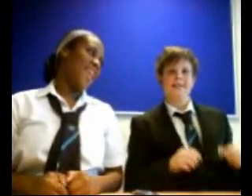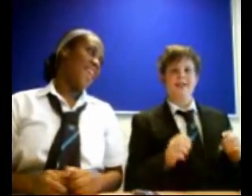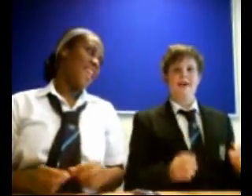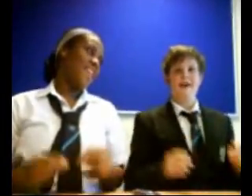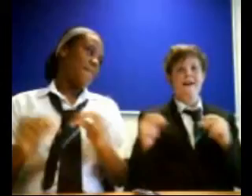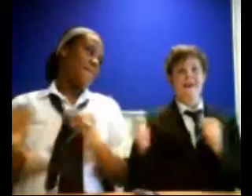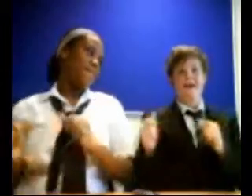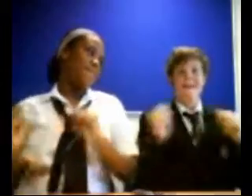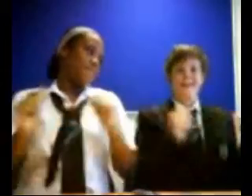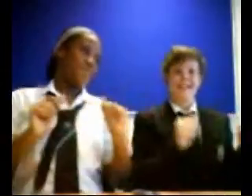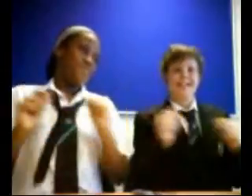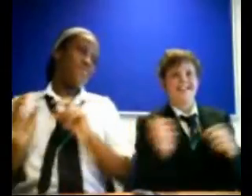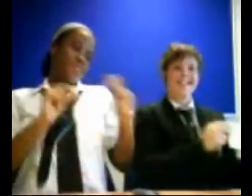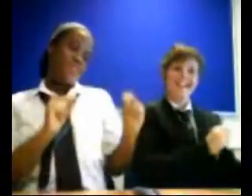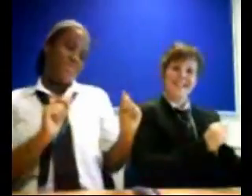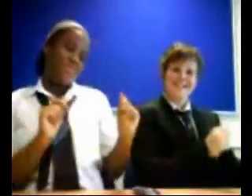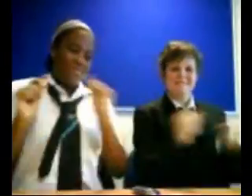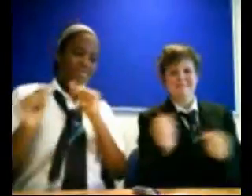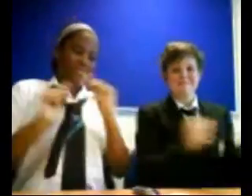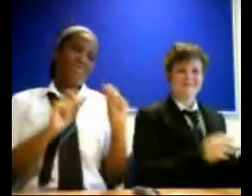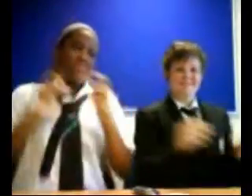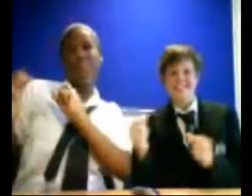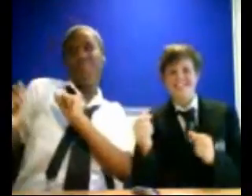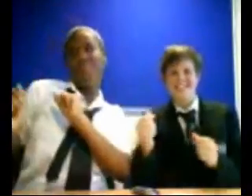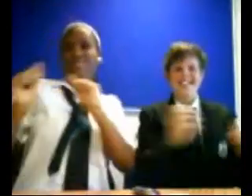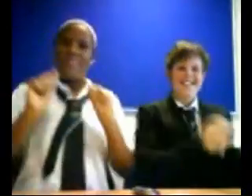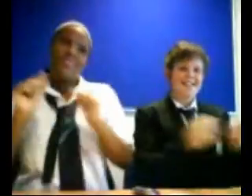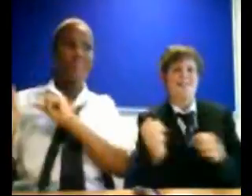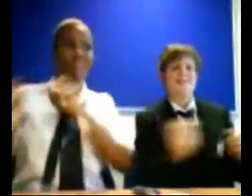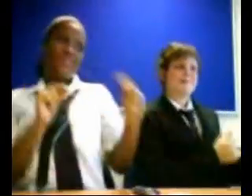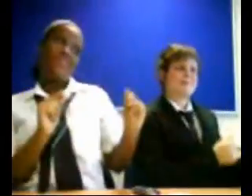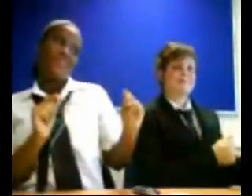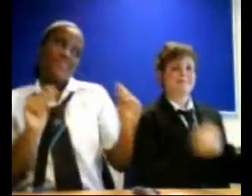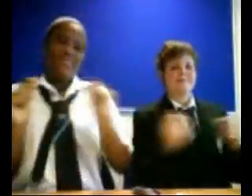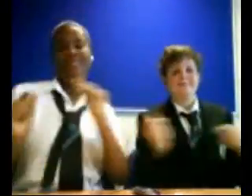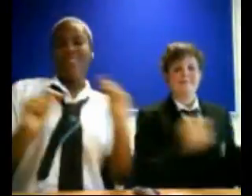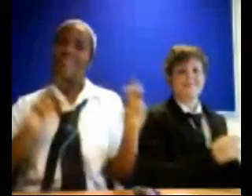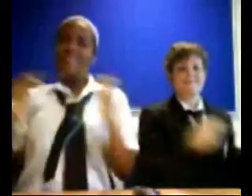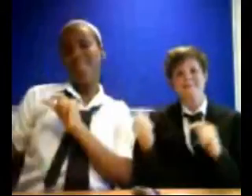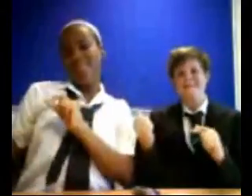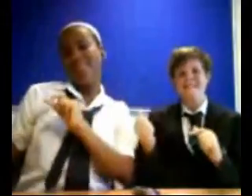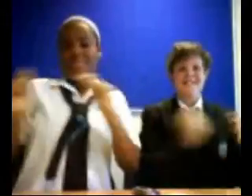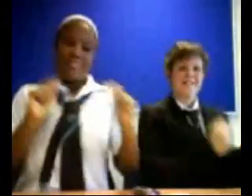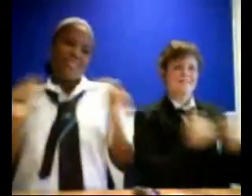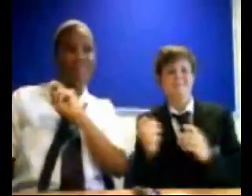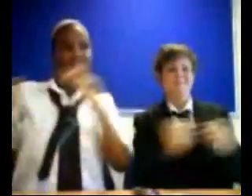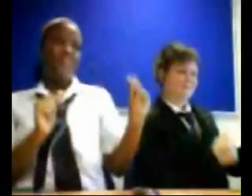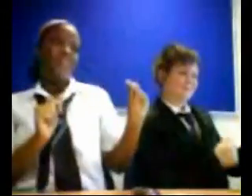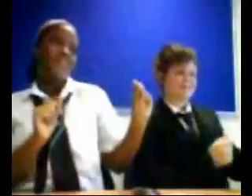Girl child You're not the only one Cause I'm a lonely man My love for you is strong But never do you wrong It's a great that we belong